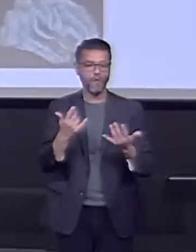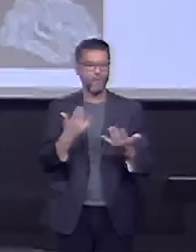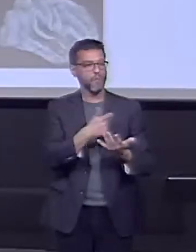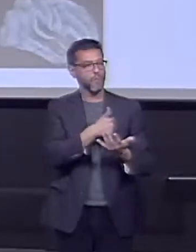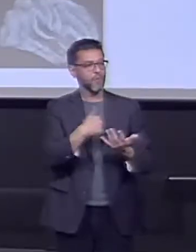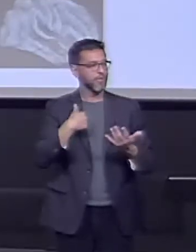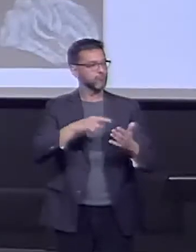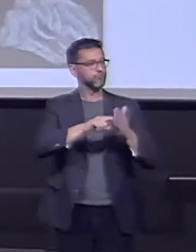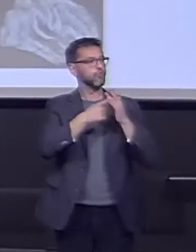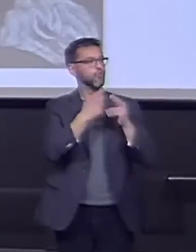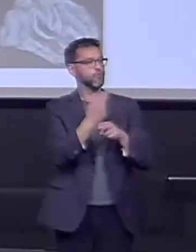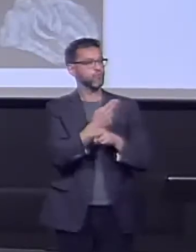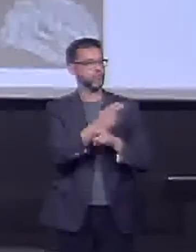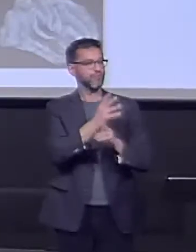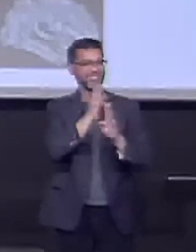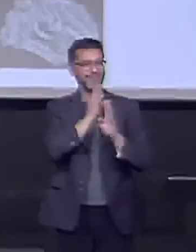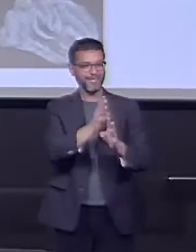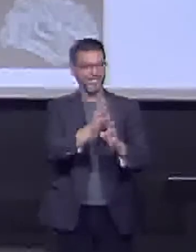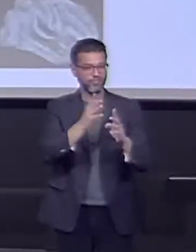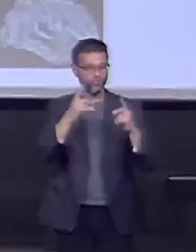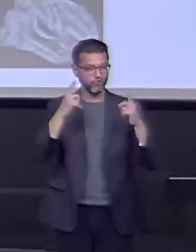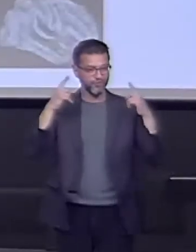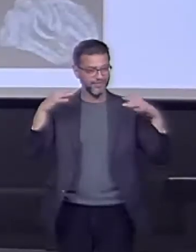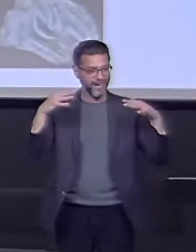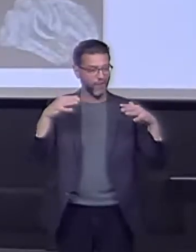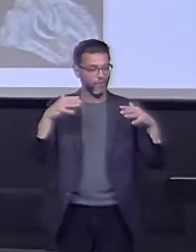speech sounds in our